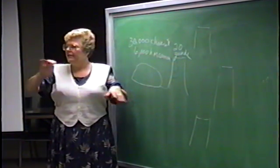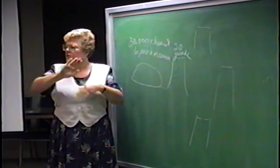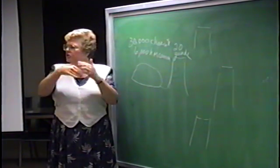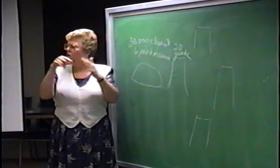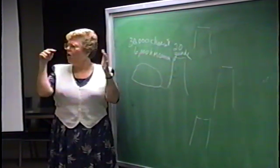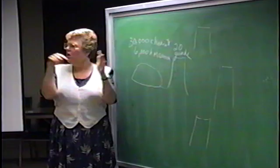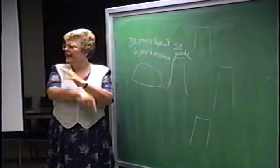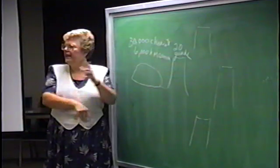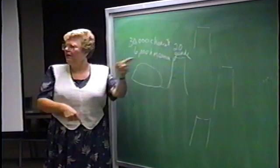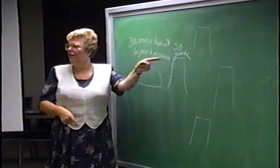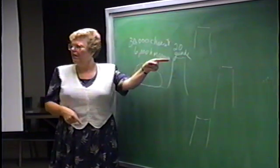Panic or kill.